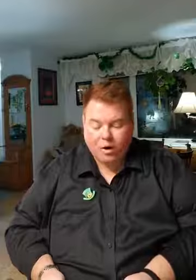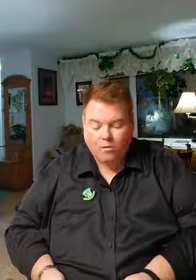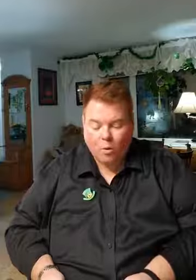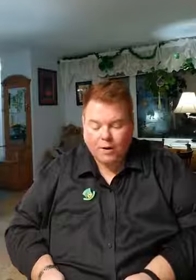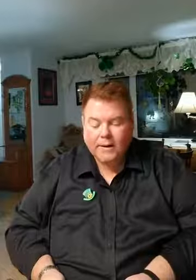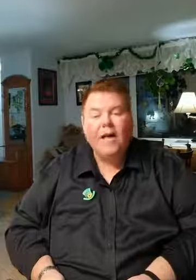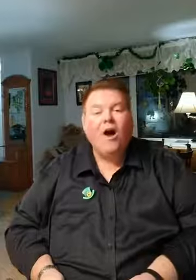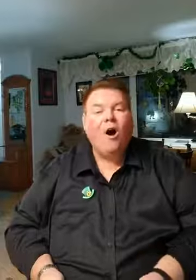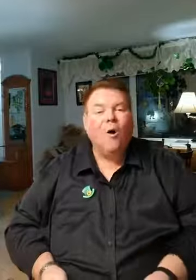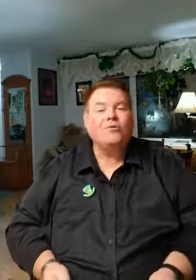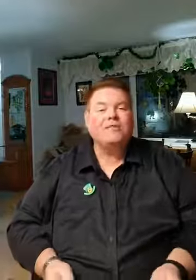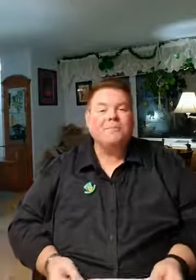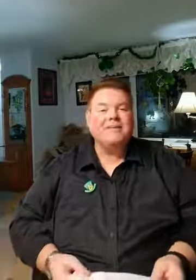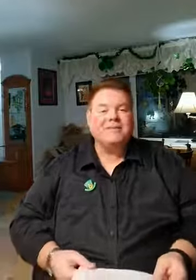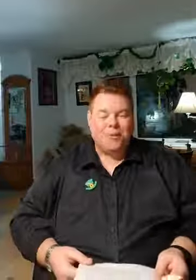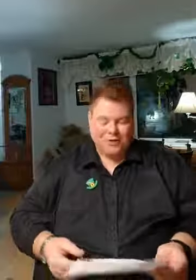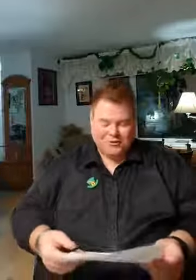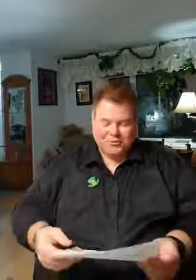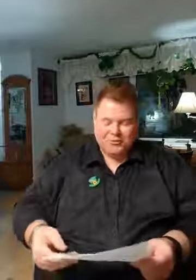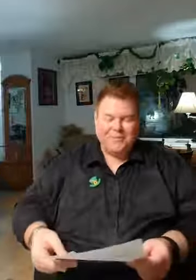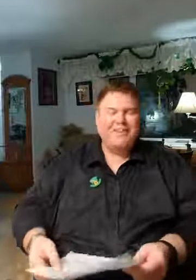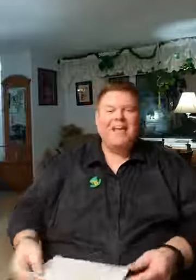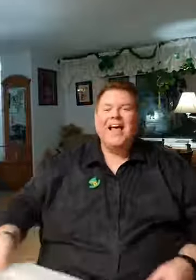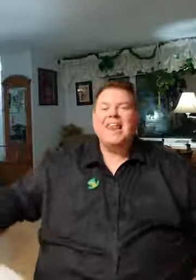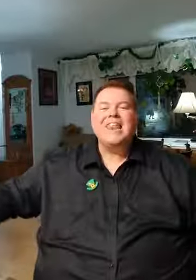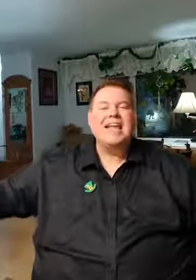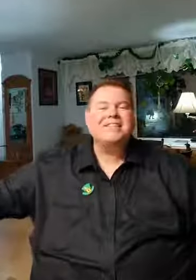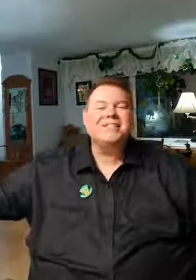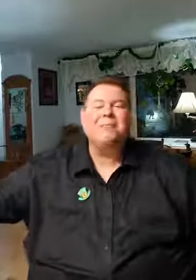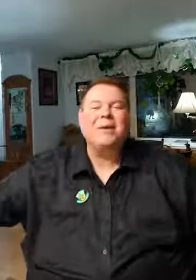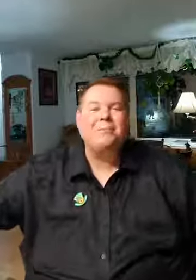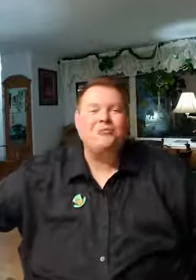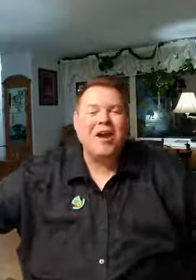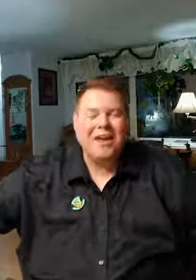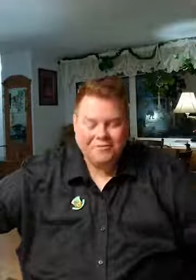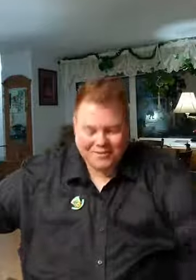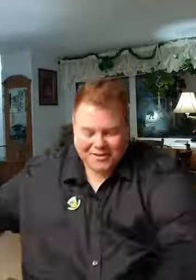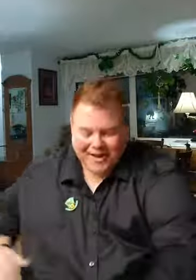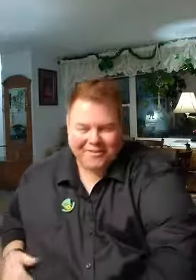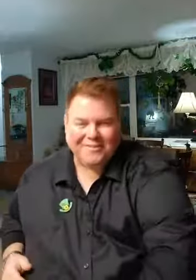one, altos and basses part two. Let's be brave together.